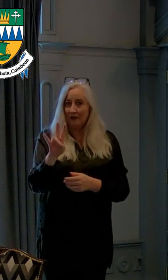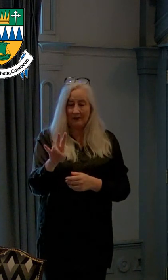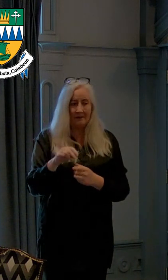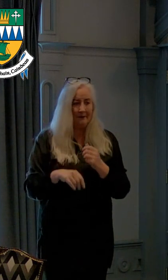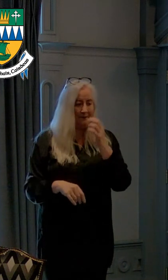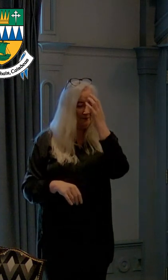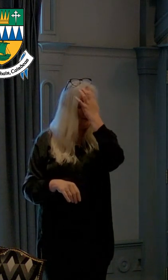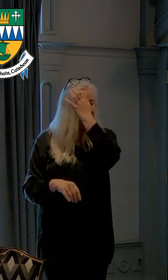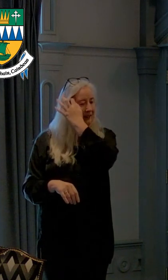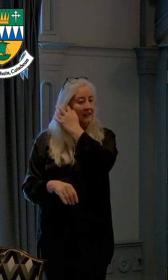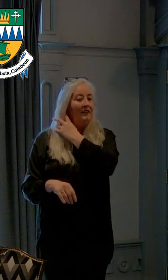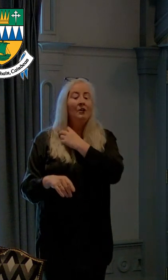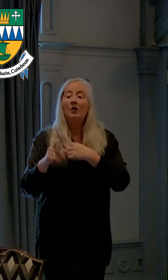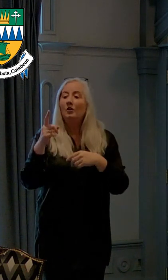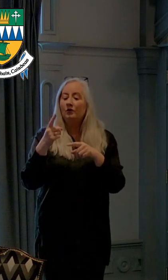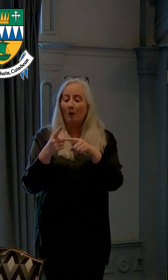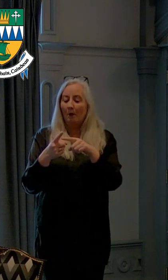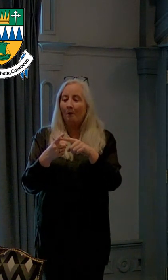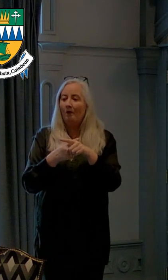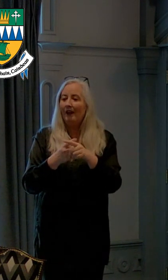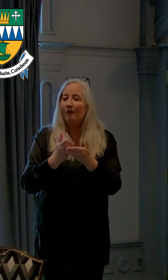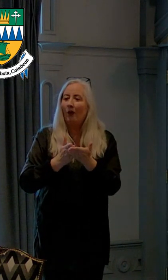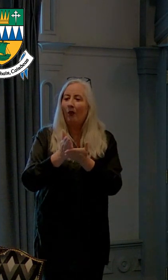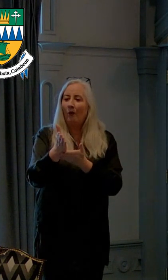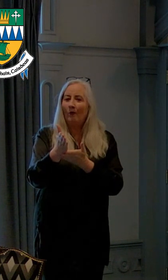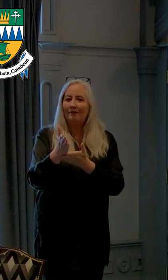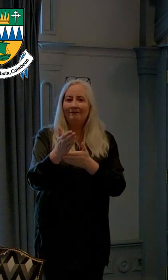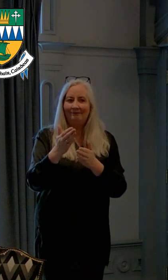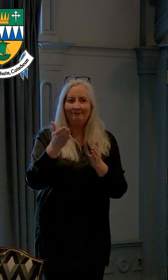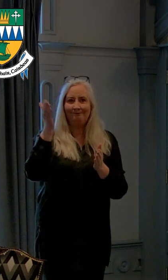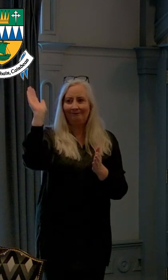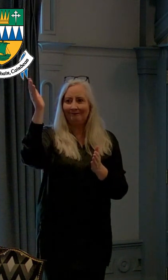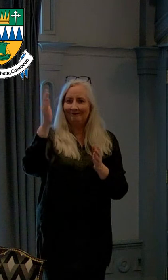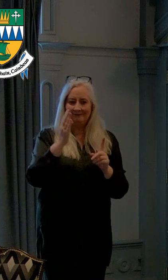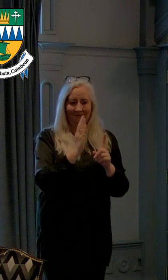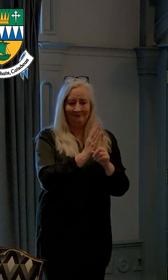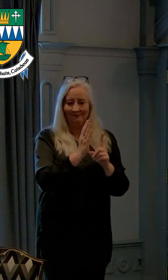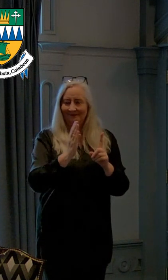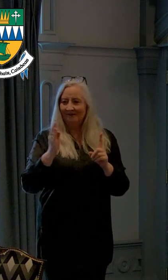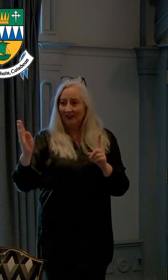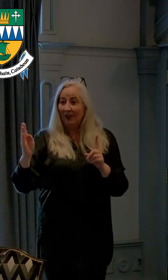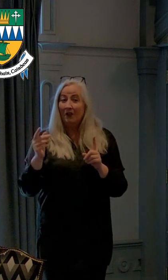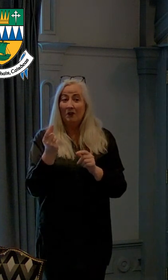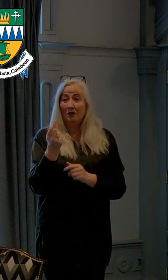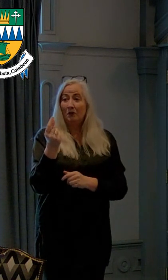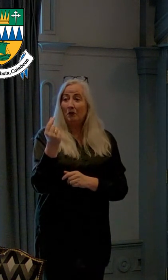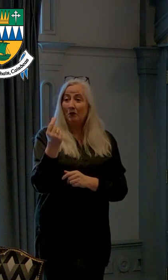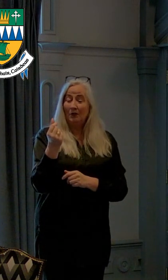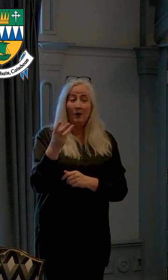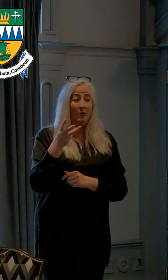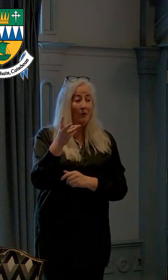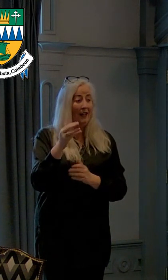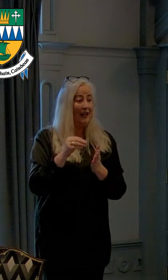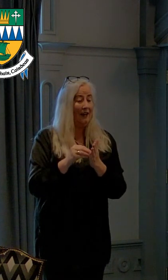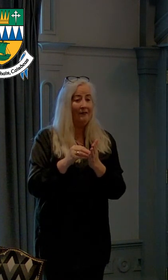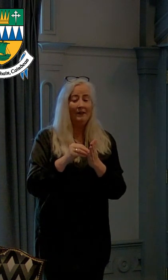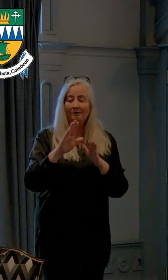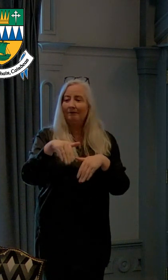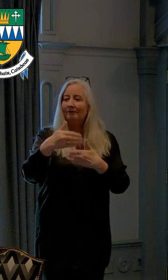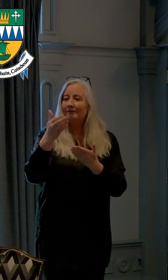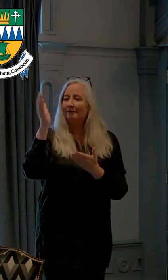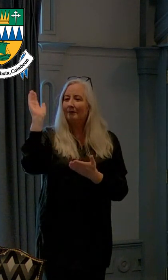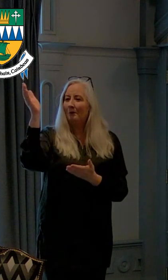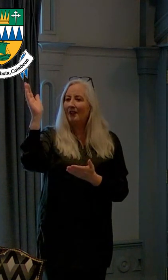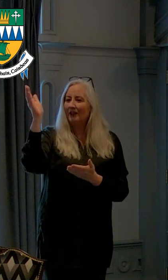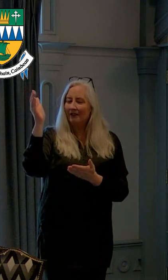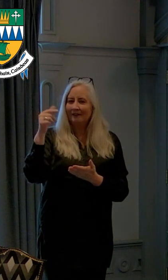So look, to briefly go through this afternoon's format, very shortly, we will have a presentation